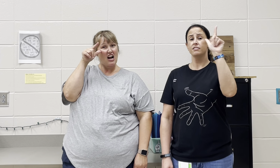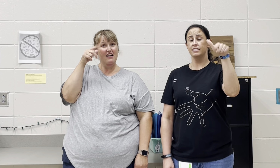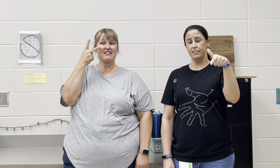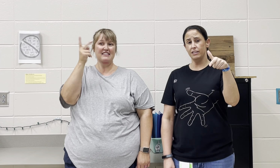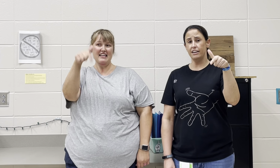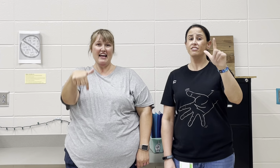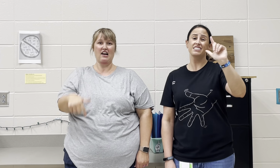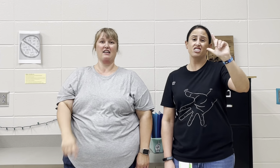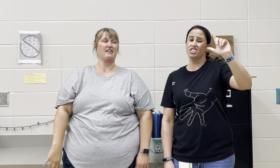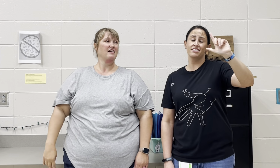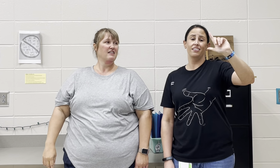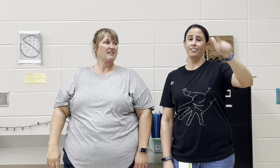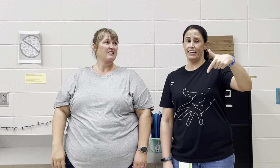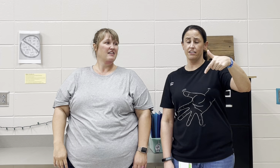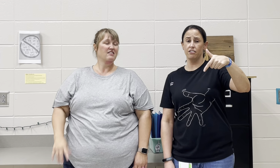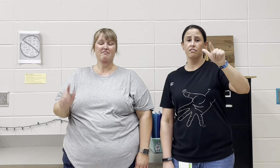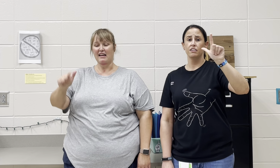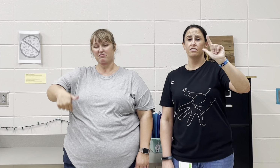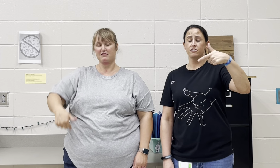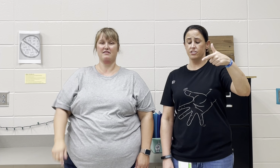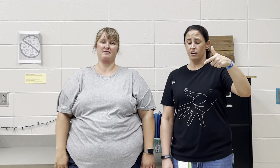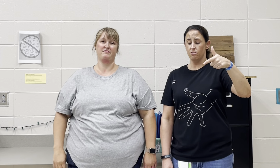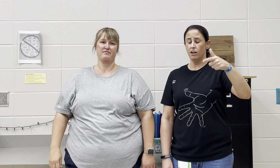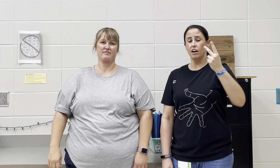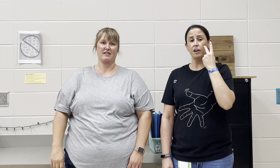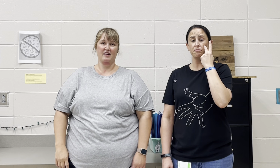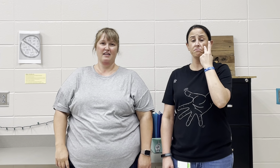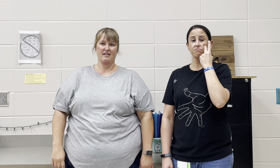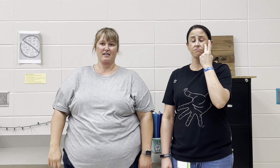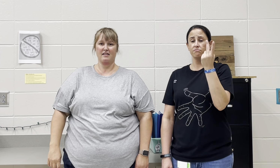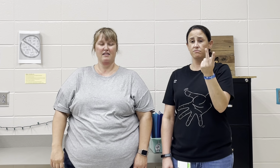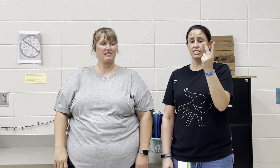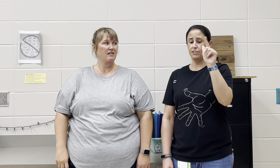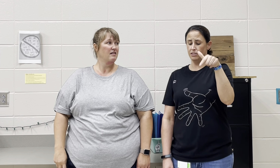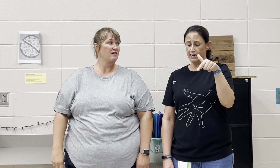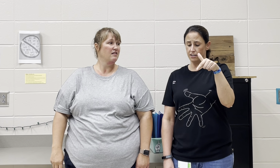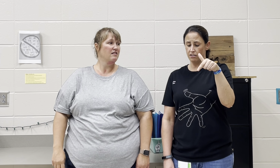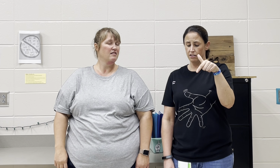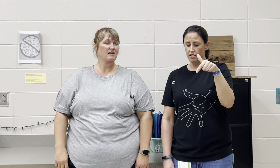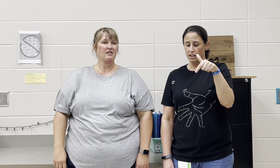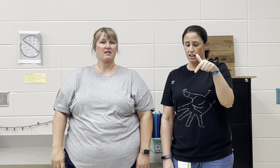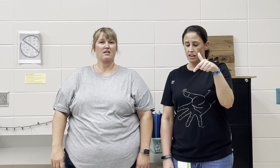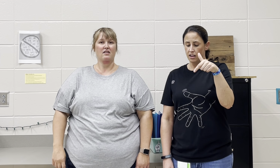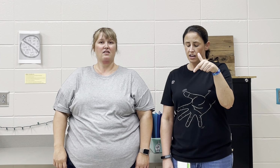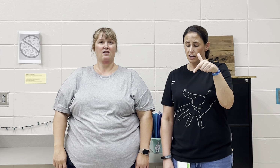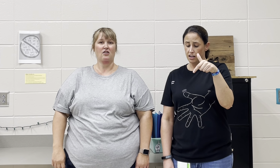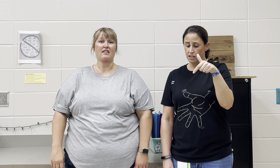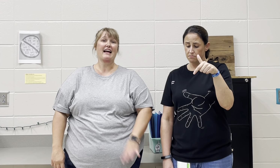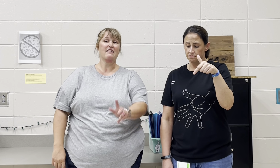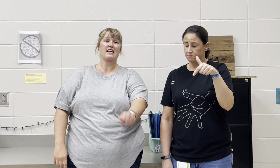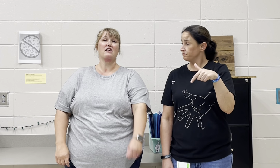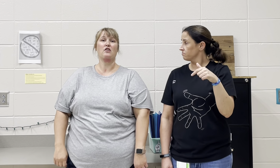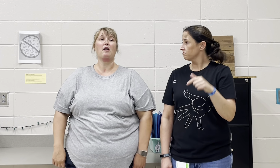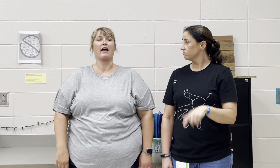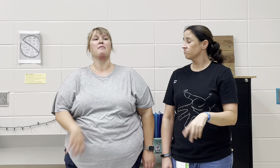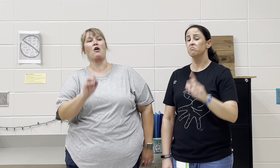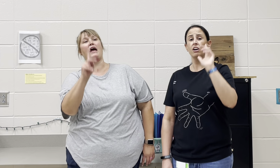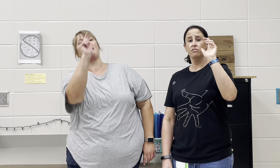see you later. This is just later. So, see you later. Or like, I'll see you at the football game. Okay,